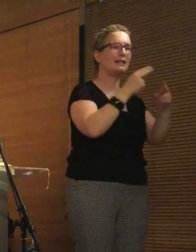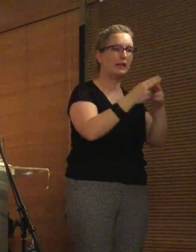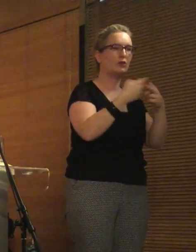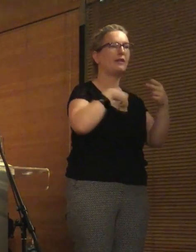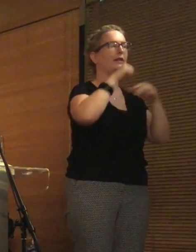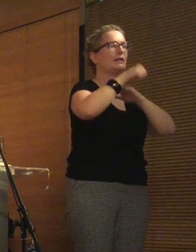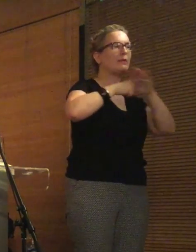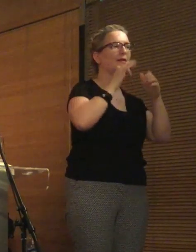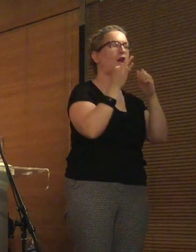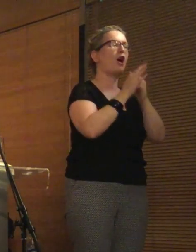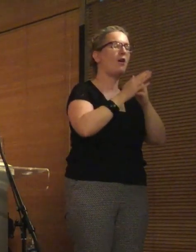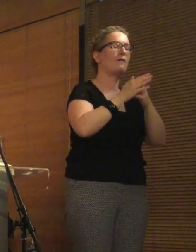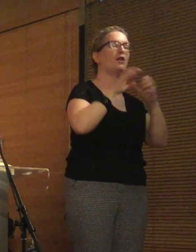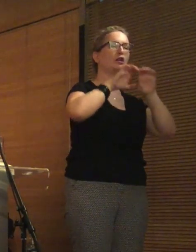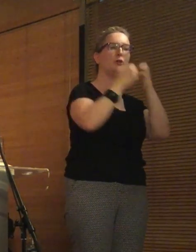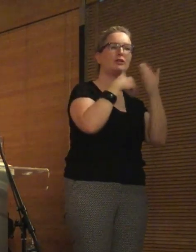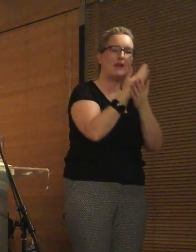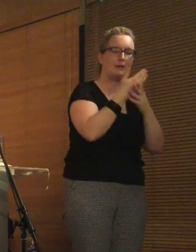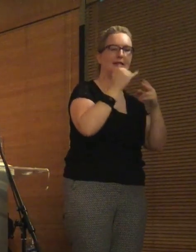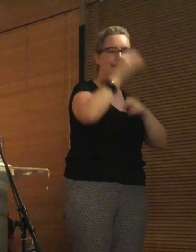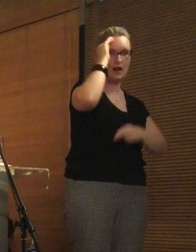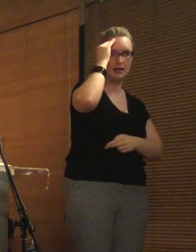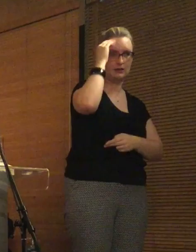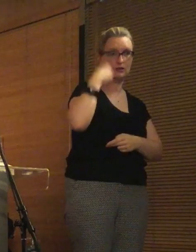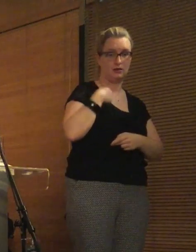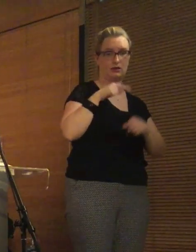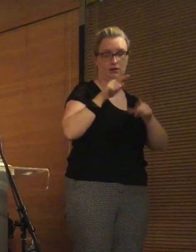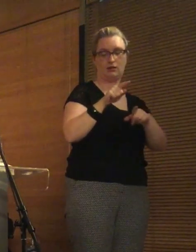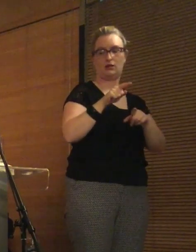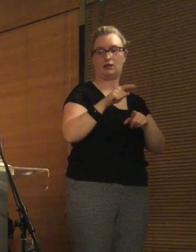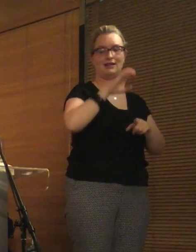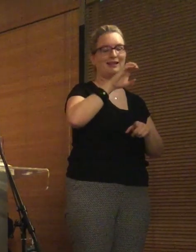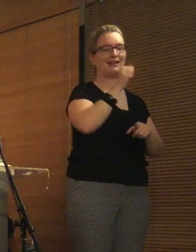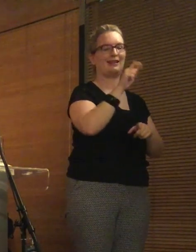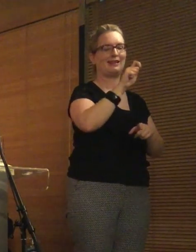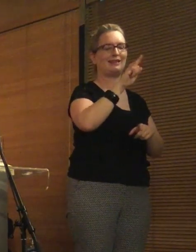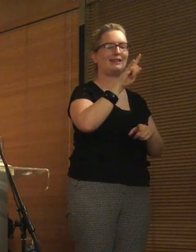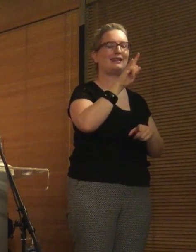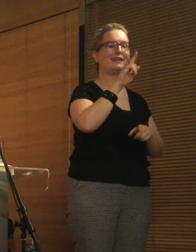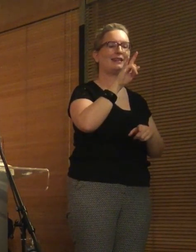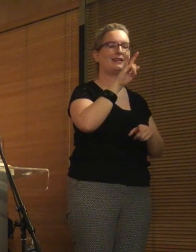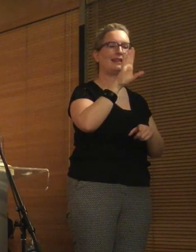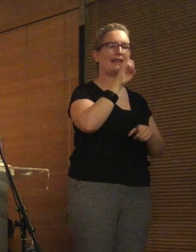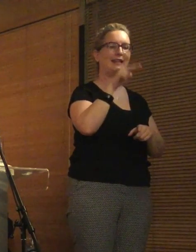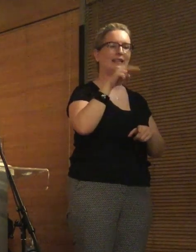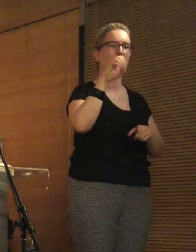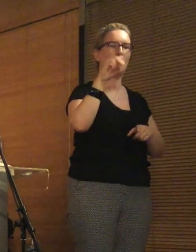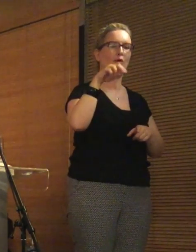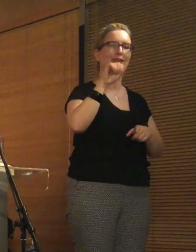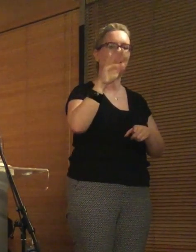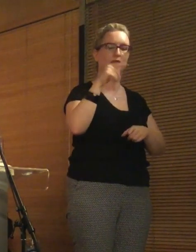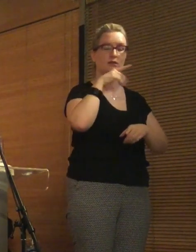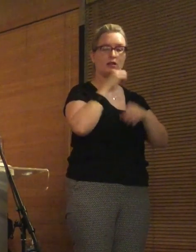Community Development in Ireland. And Kathleen O'Neill recounts how after decades of building capacity in the disadvantaged communities